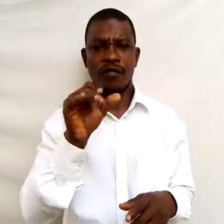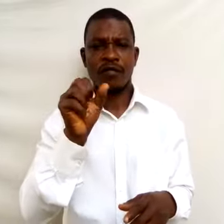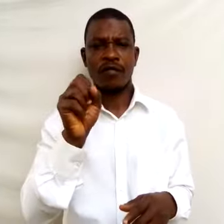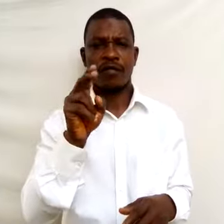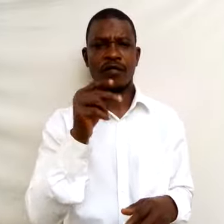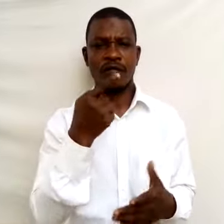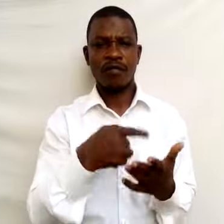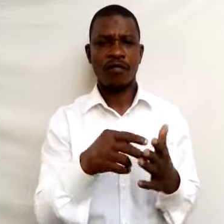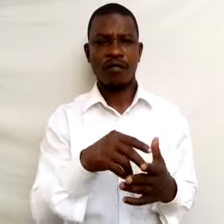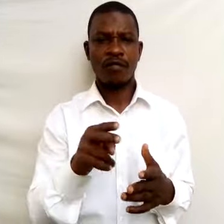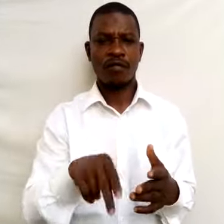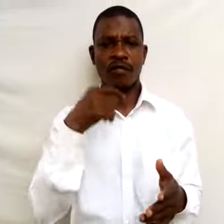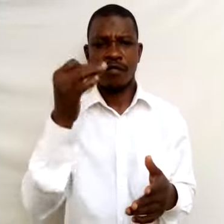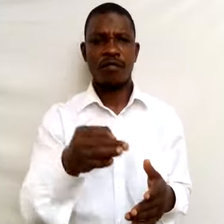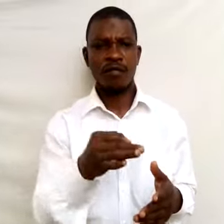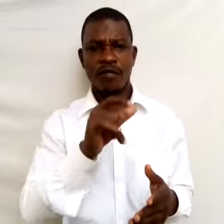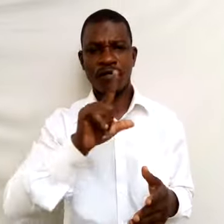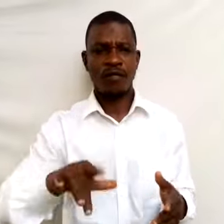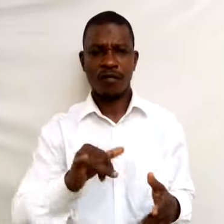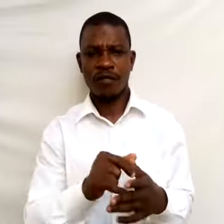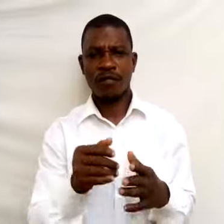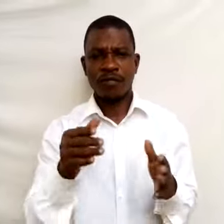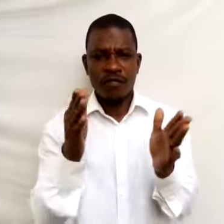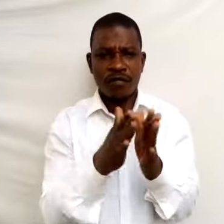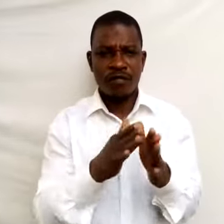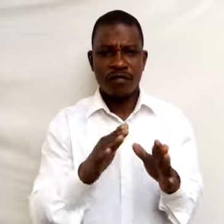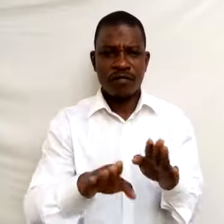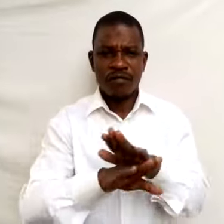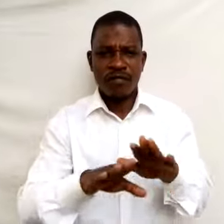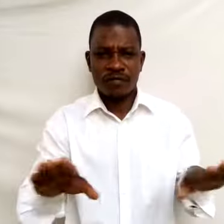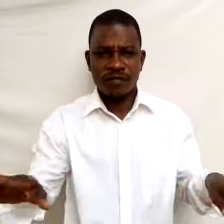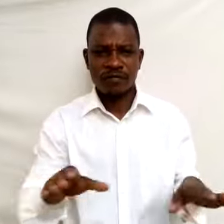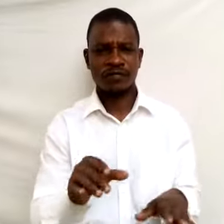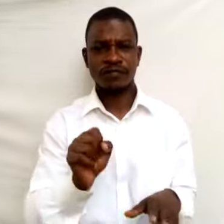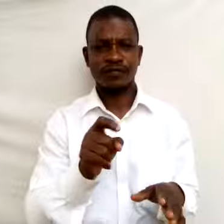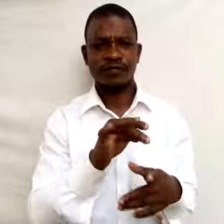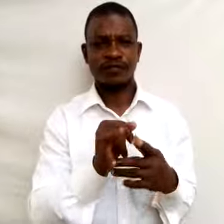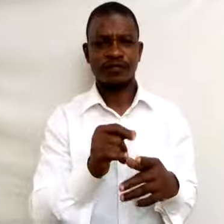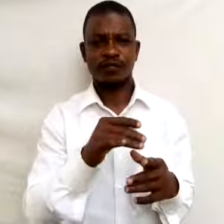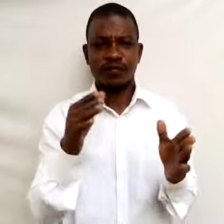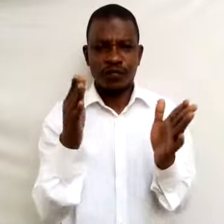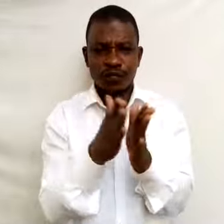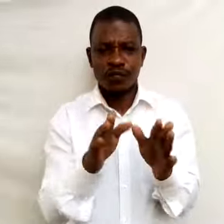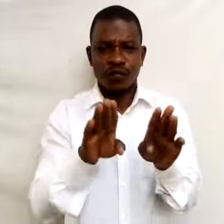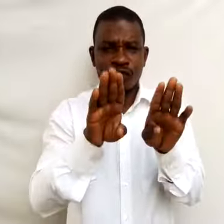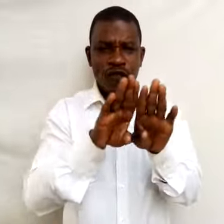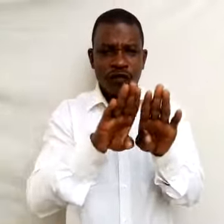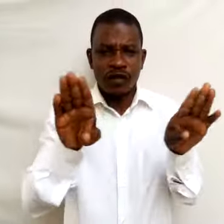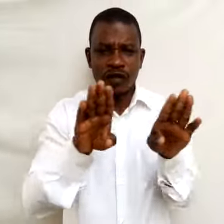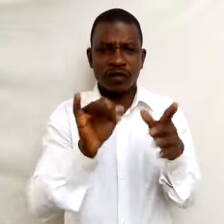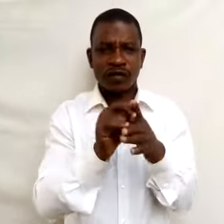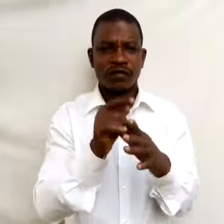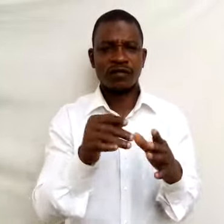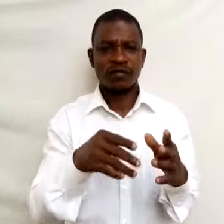What is left is a very smooth surface and a small opening to permit